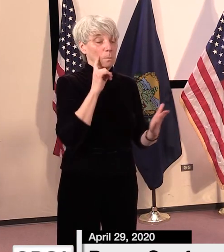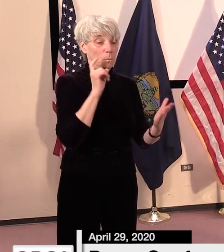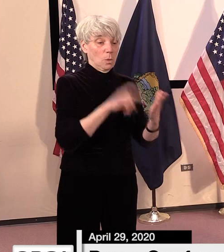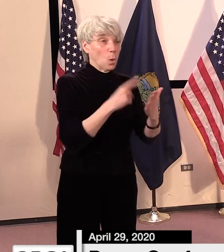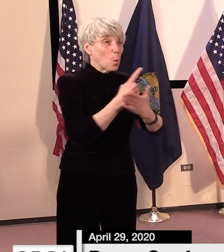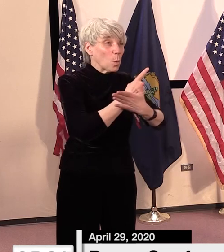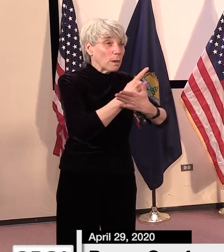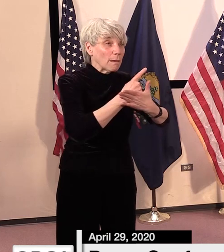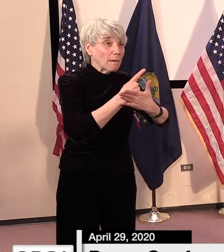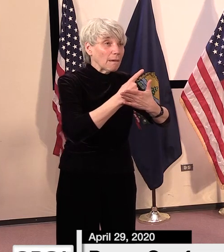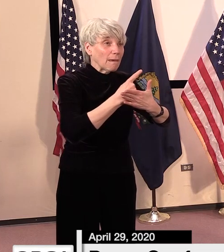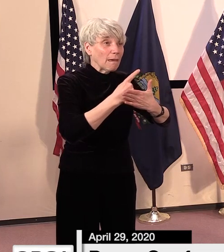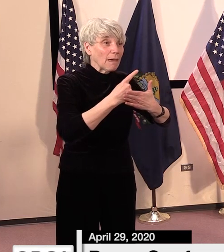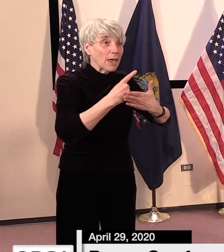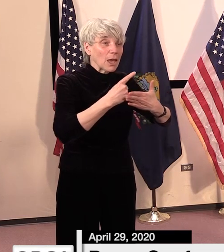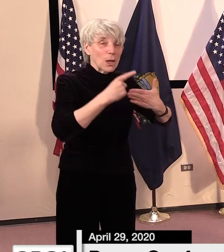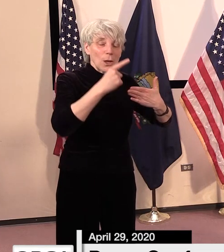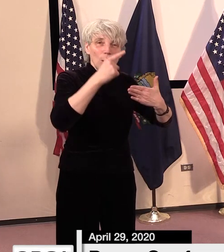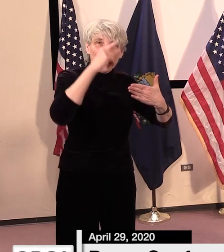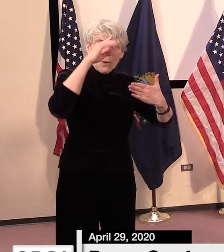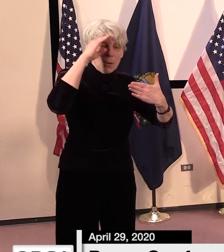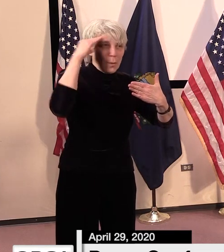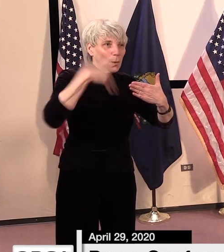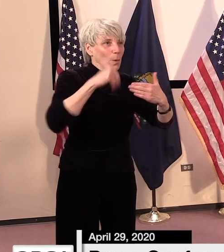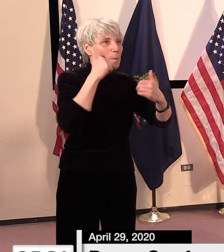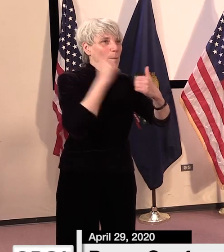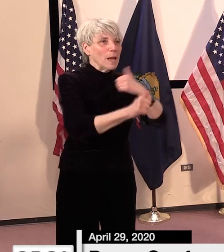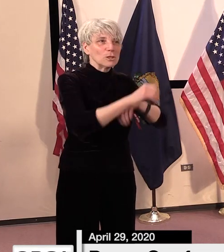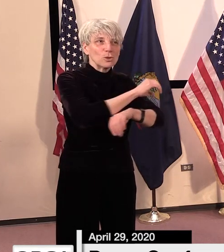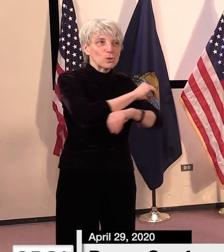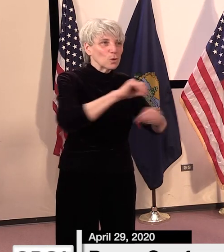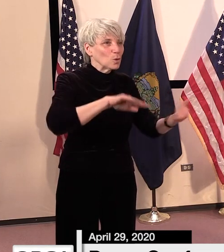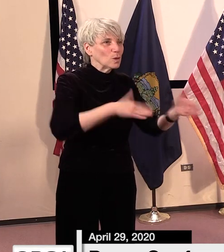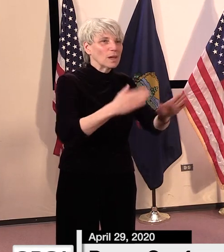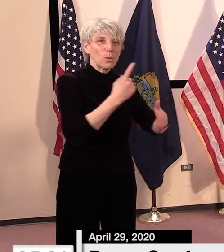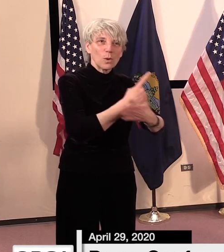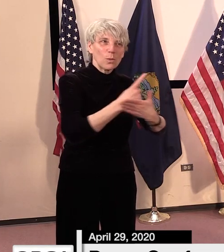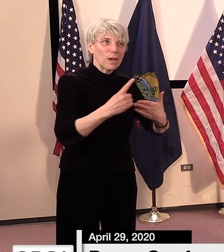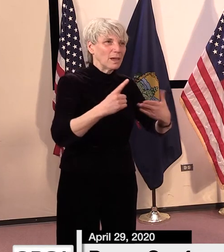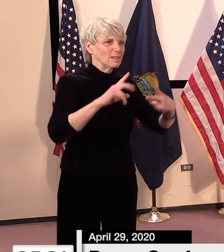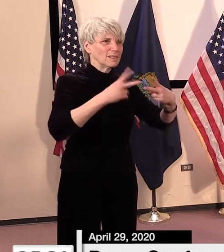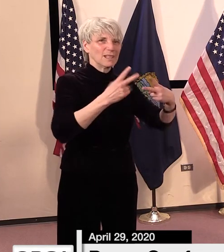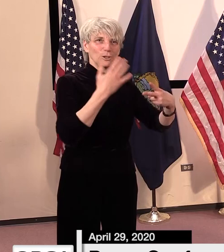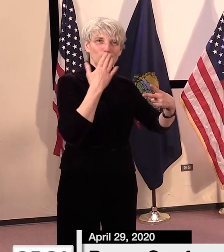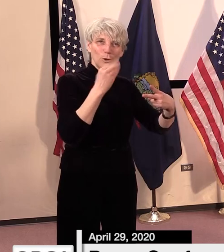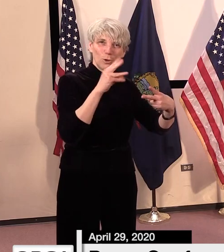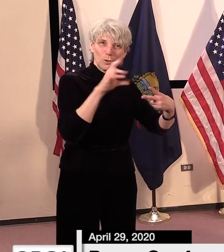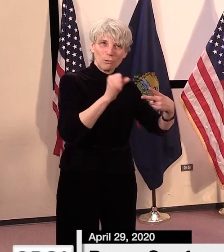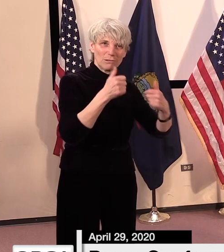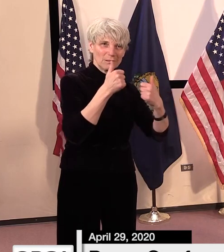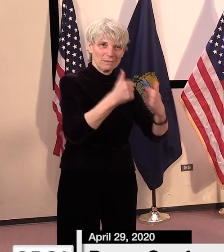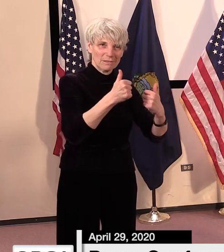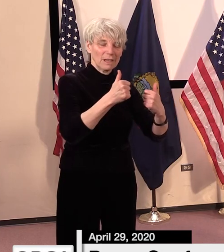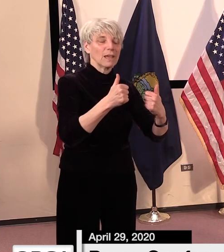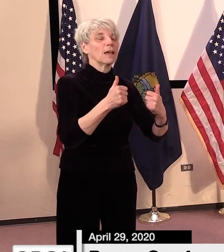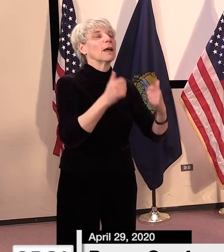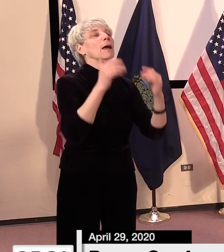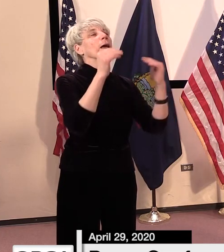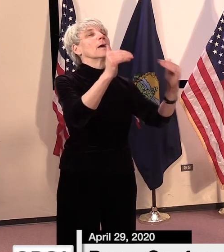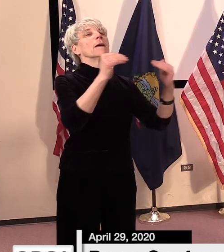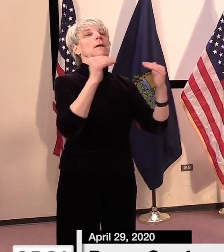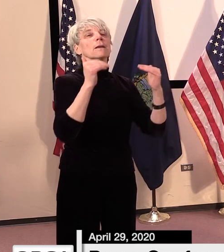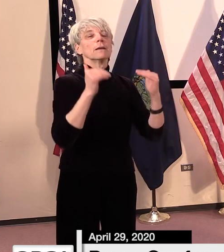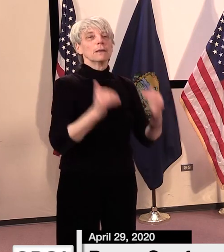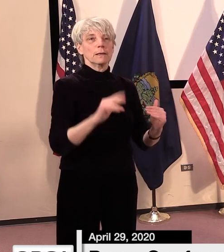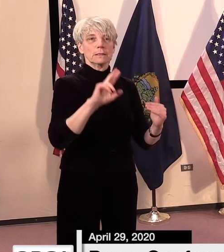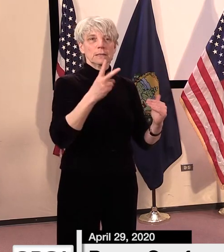week, which would seem to be another piece of good news. My second and broader question is the testing